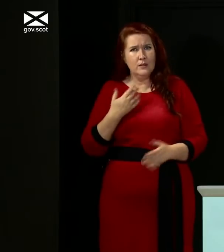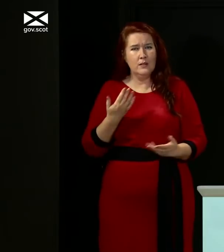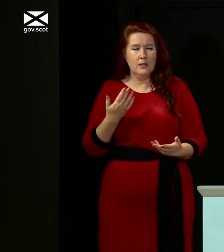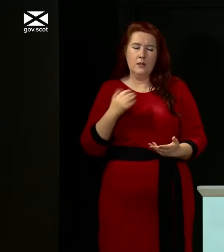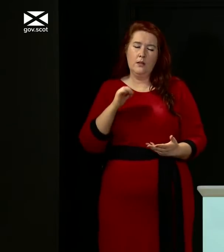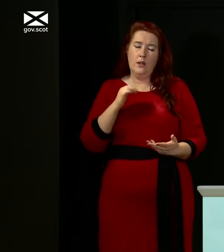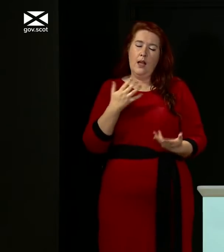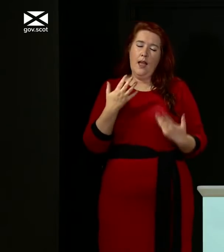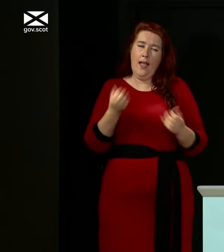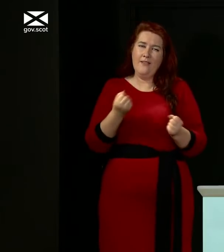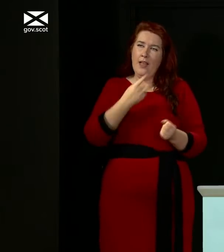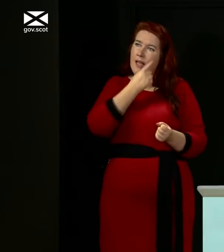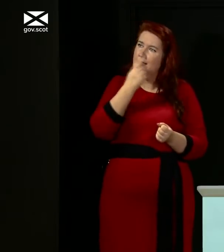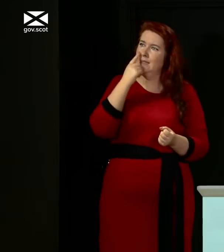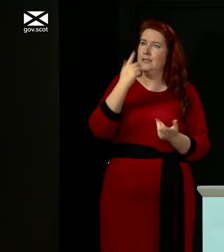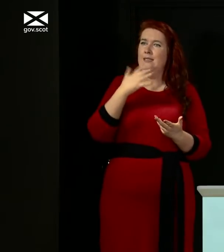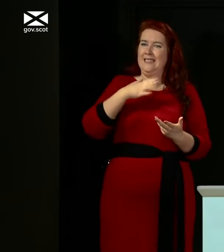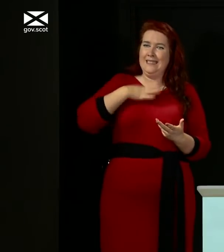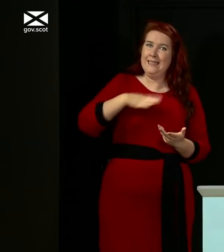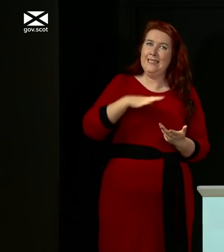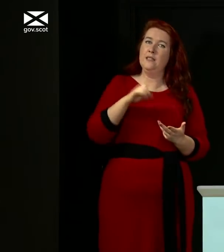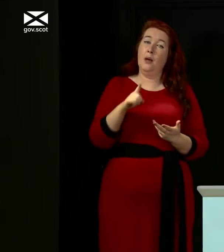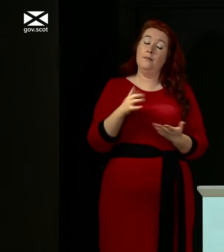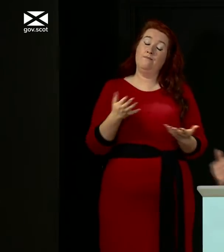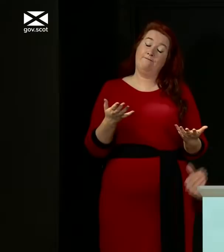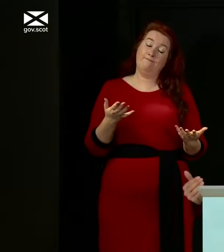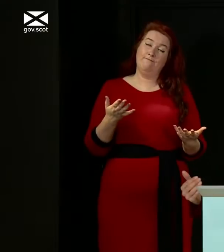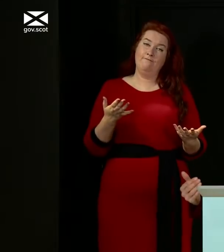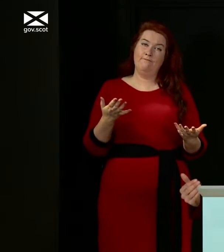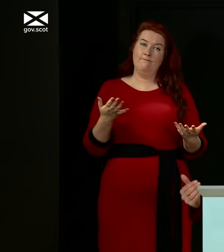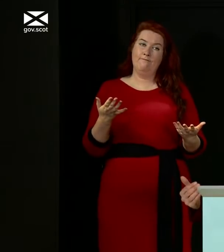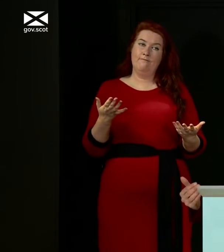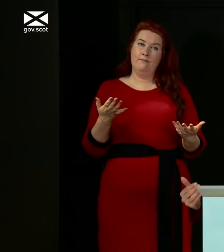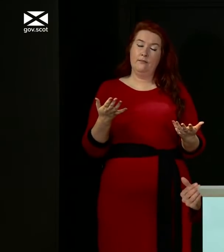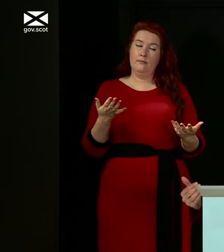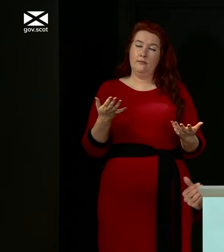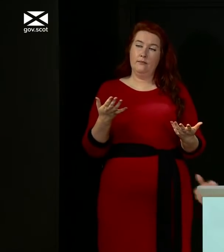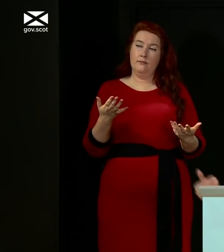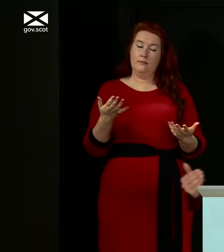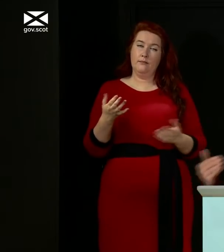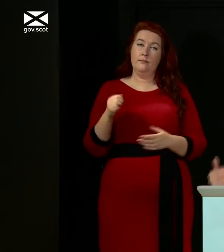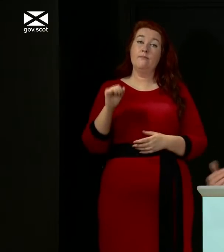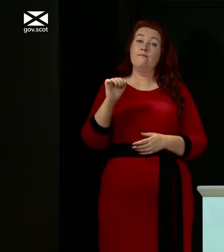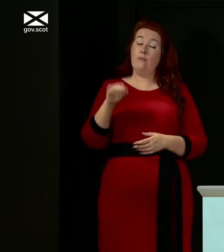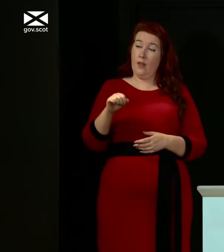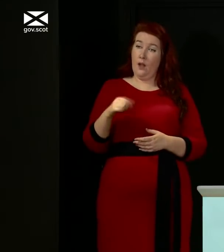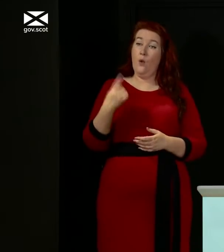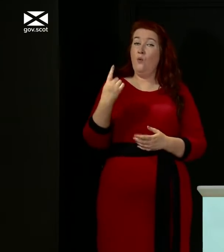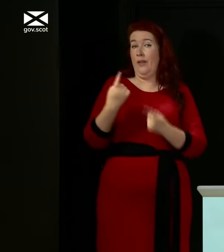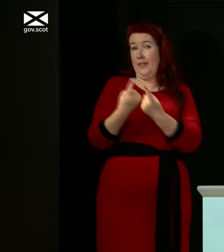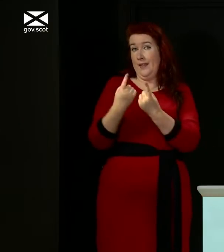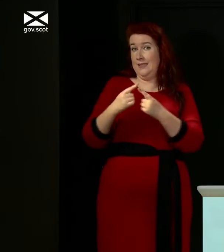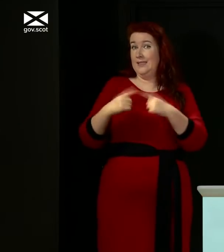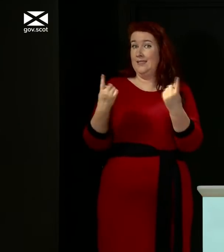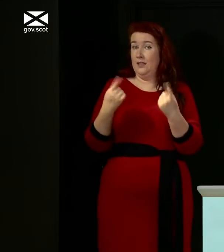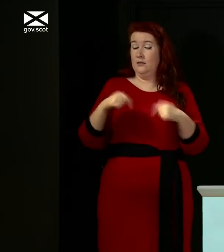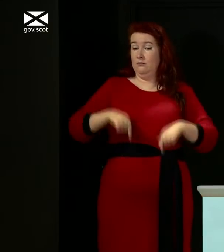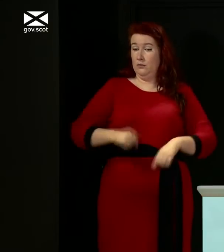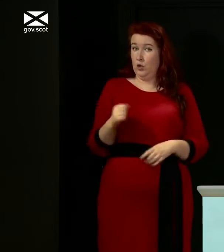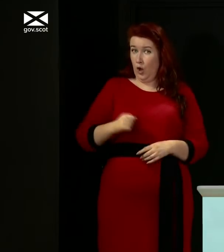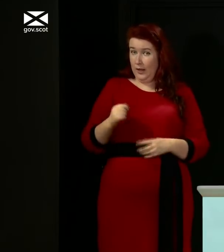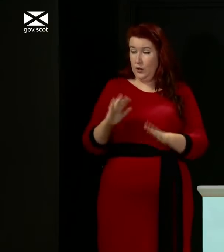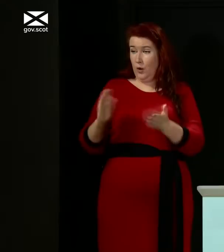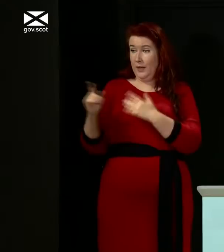necessity and the evidence point in a second. And yes, that is one of the points of difference between Scotland and the